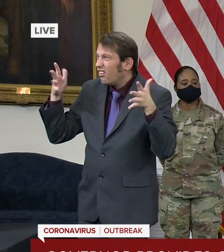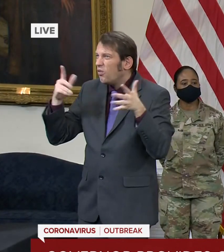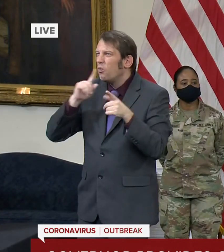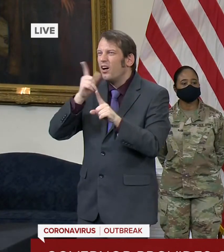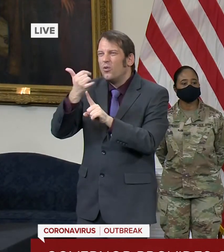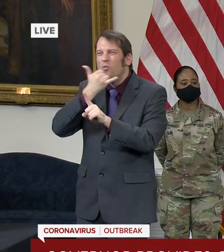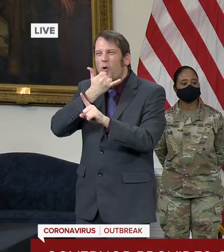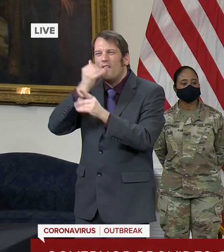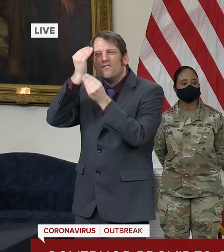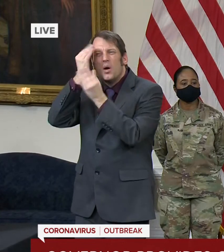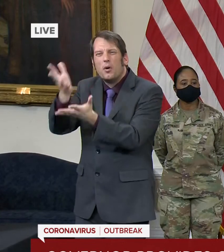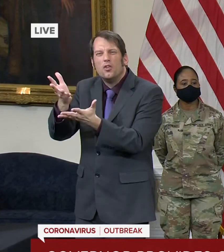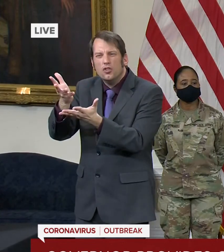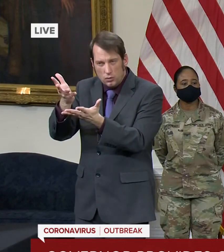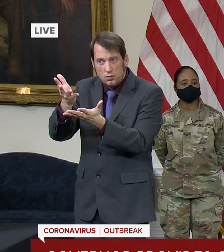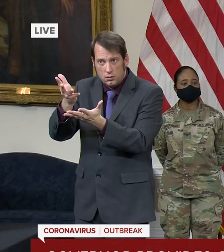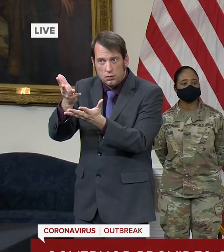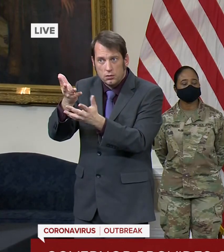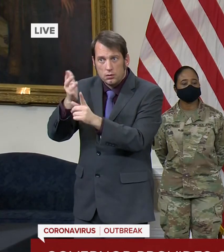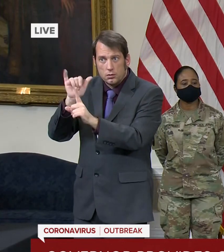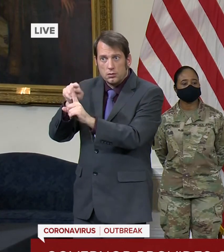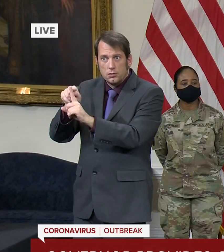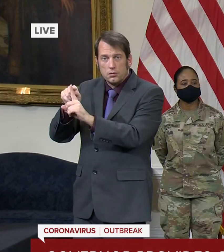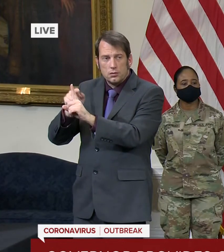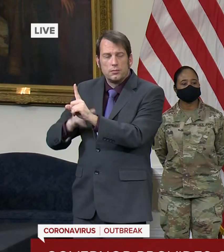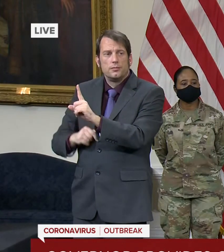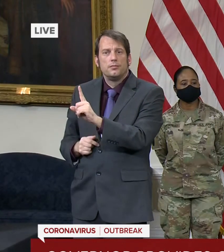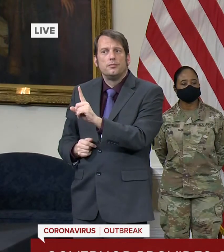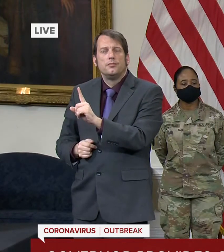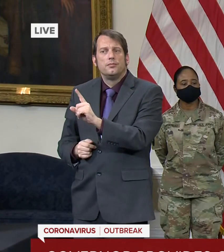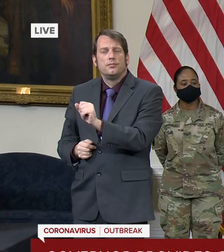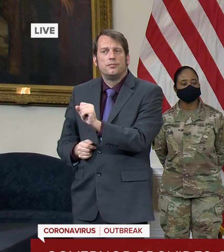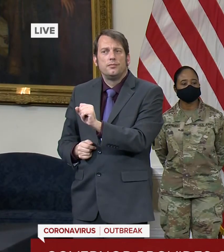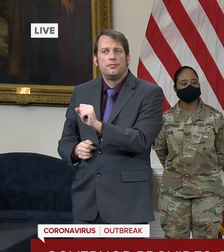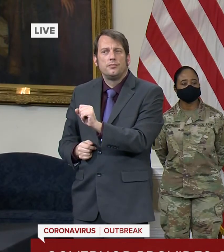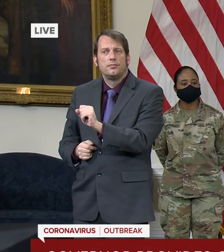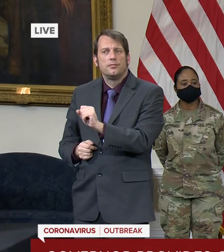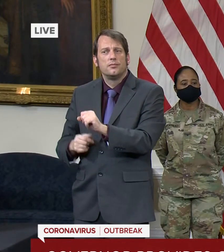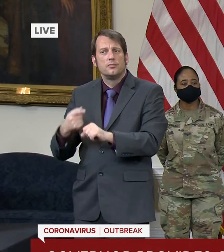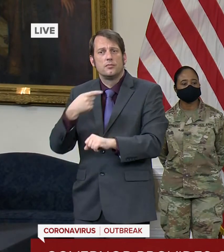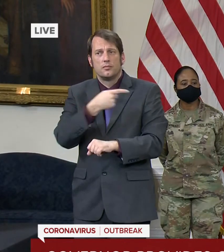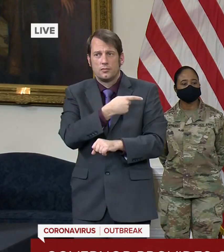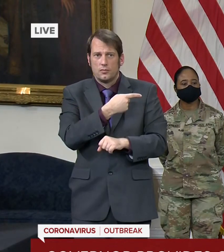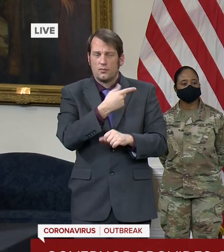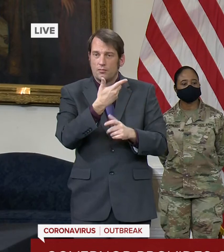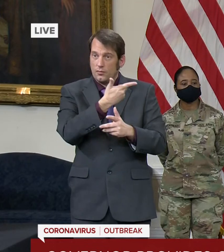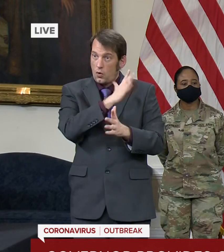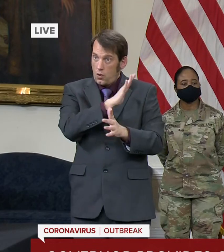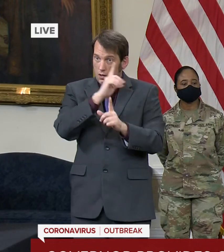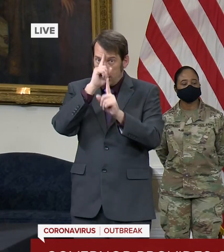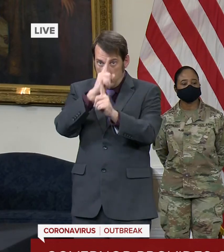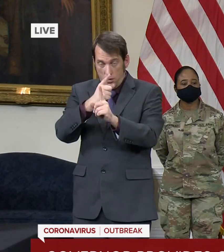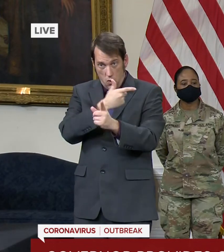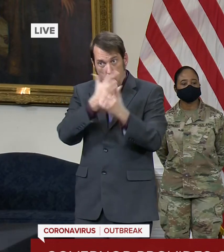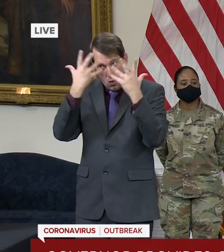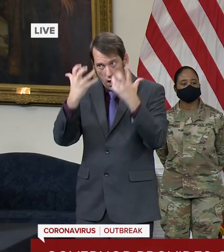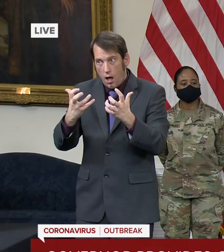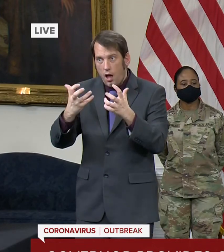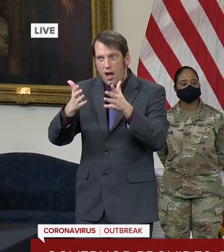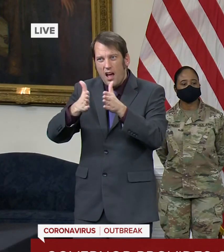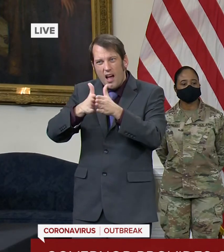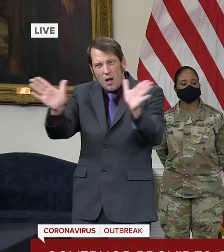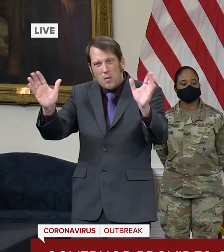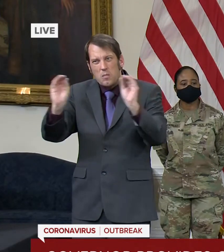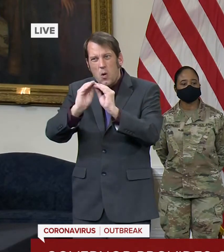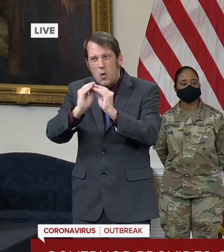So why not publish, do you have any intention of making more public the vaccine allocations to other types of entities, feel a